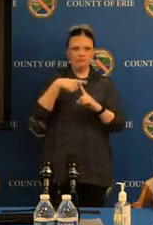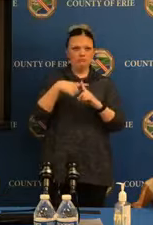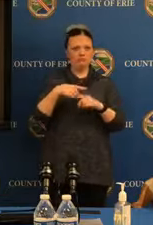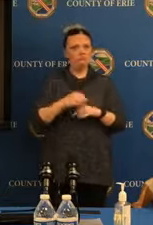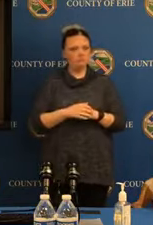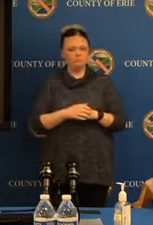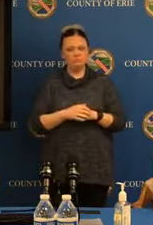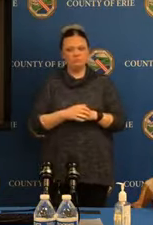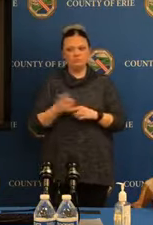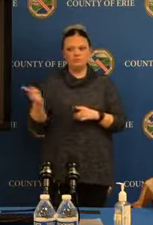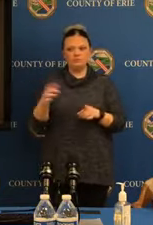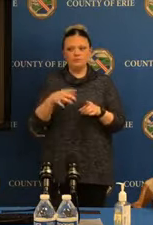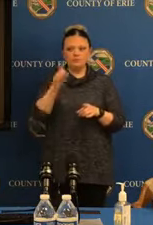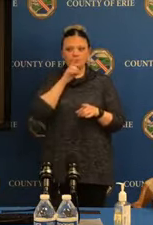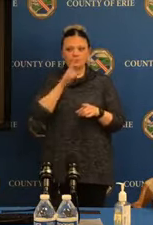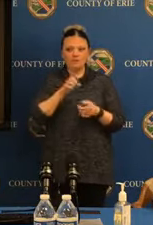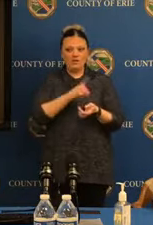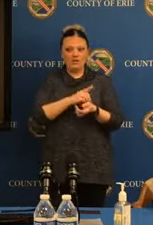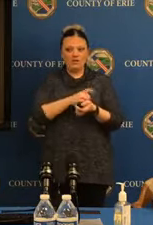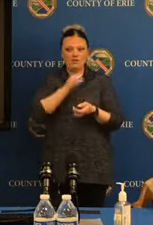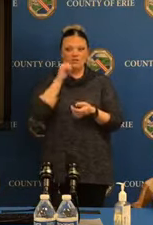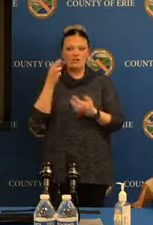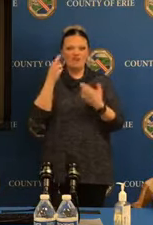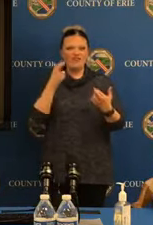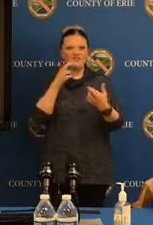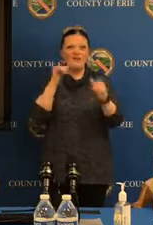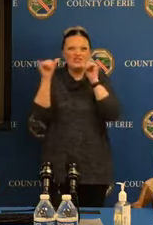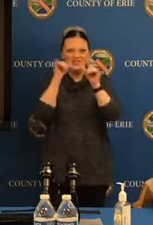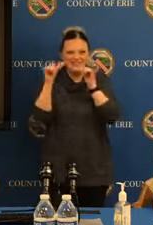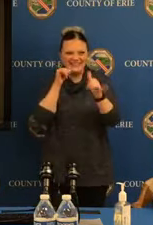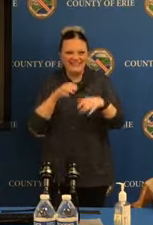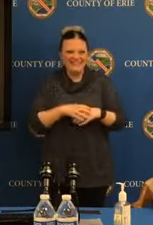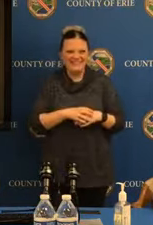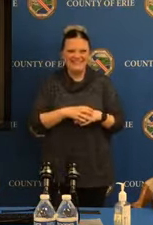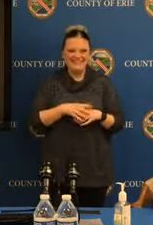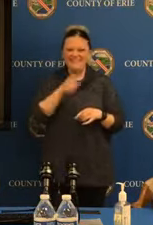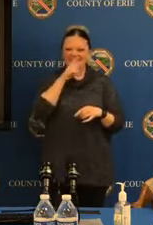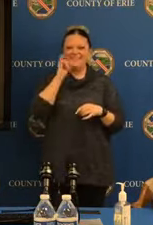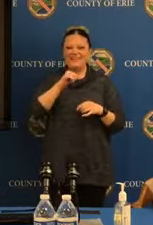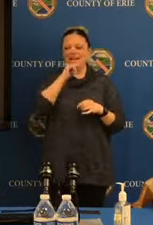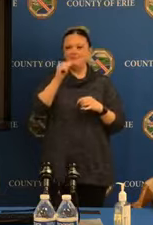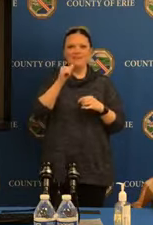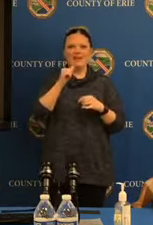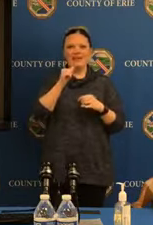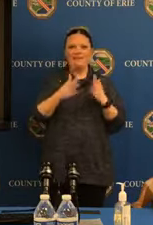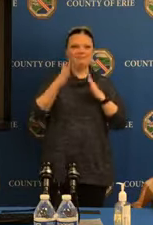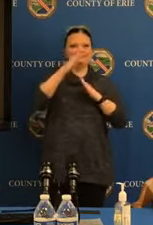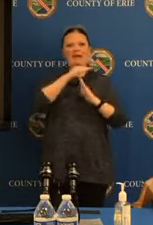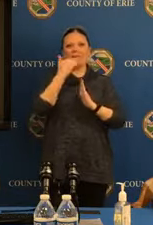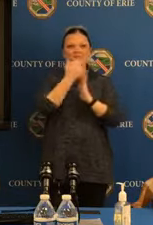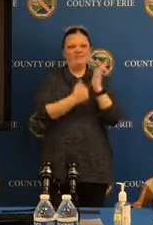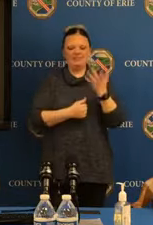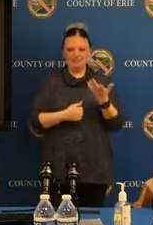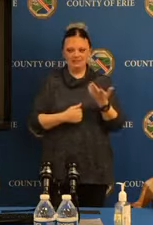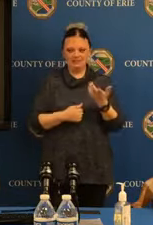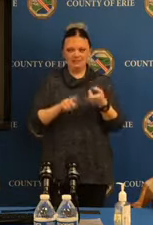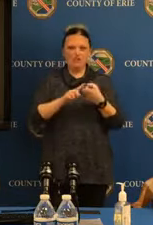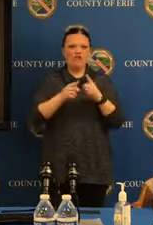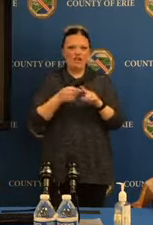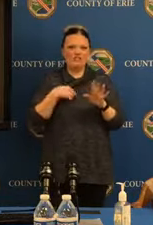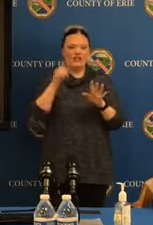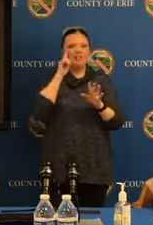positive? Well, I'm sure the doctor would not recommend drinking. I bet that's not on the top of the list. So friends, I think